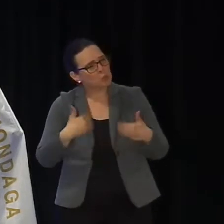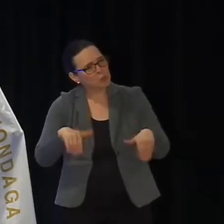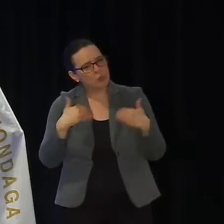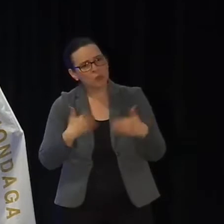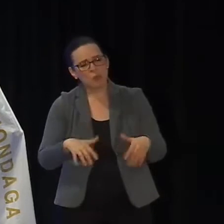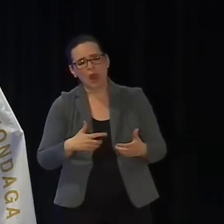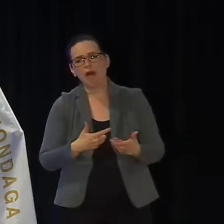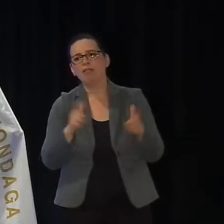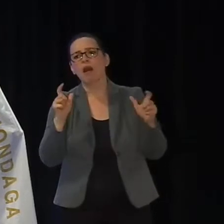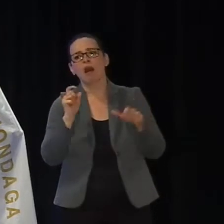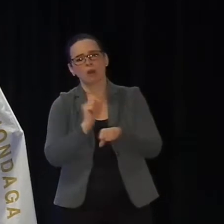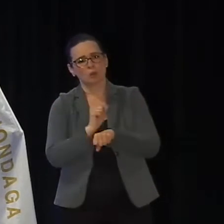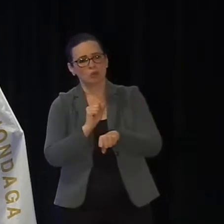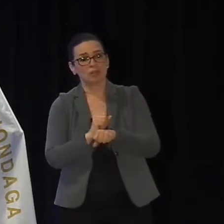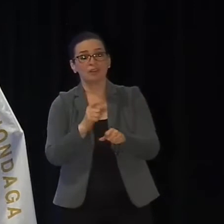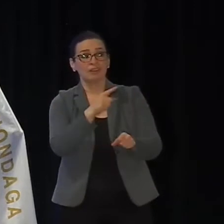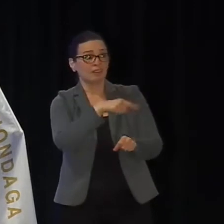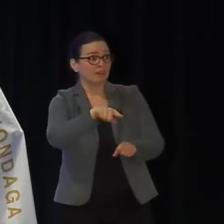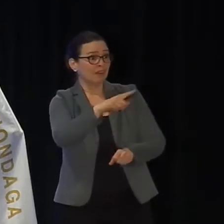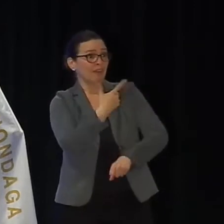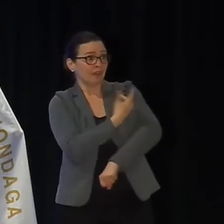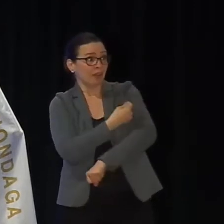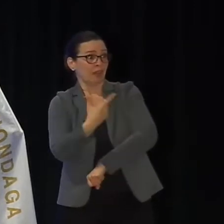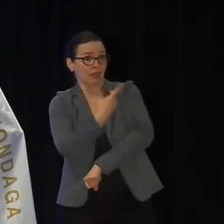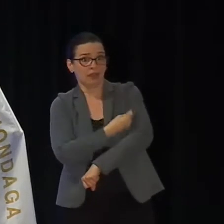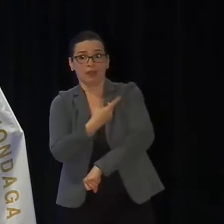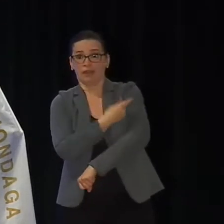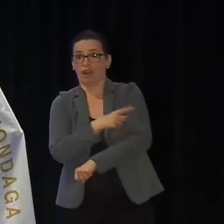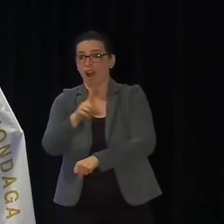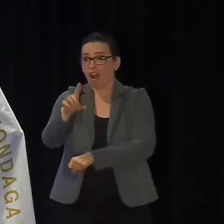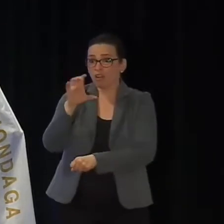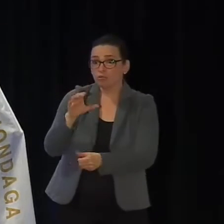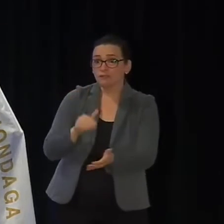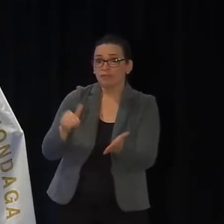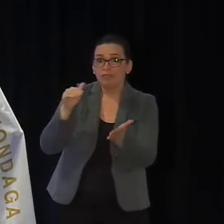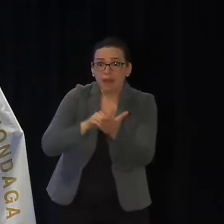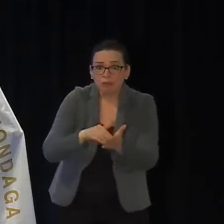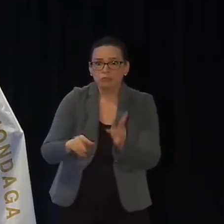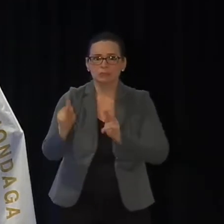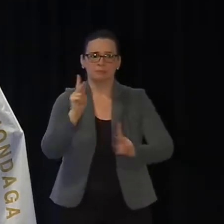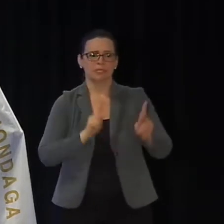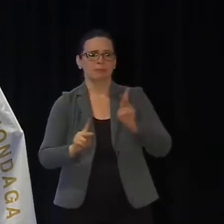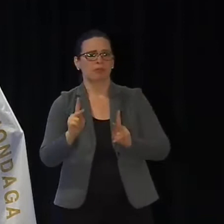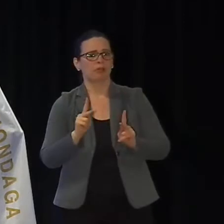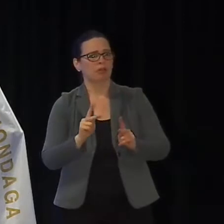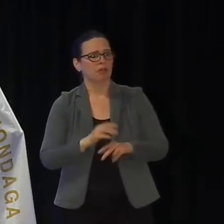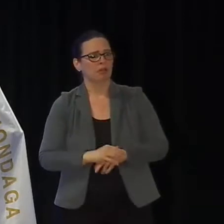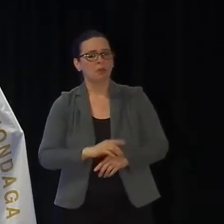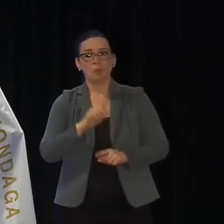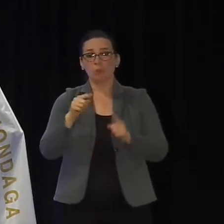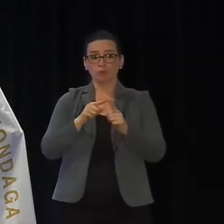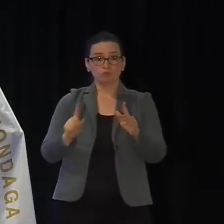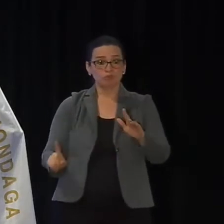with just simple infrastructure. So you want to try to make that at least 500 people when you can for pop-ups.